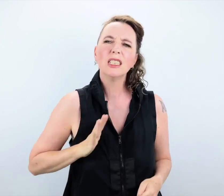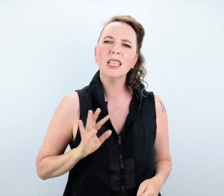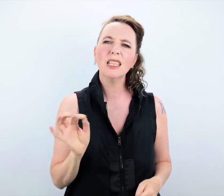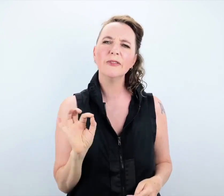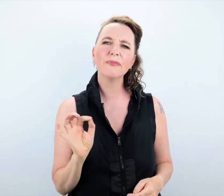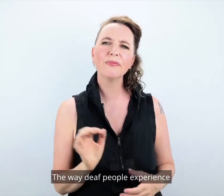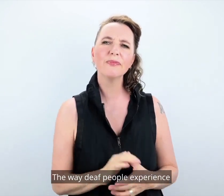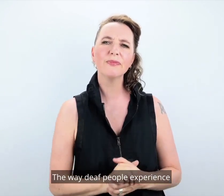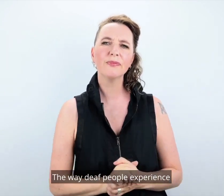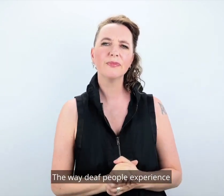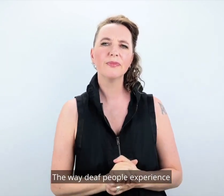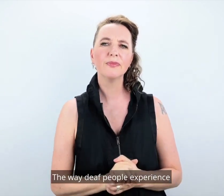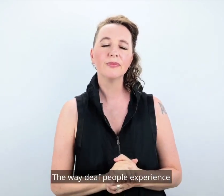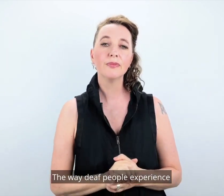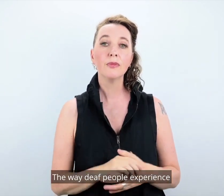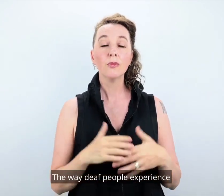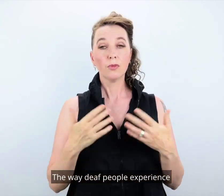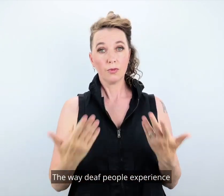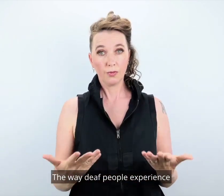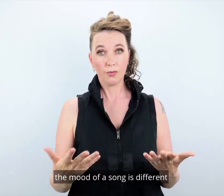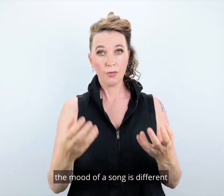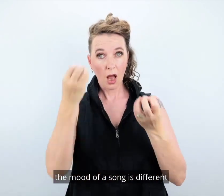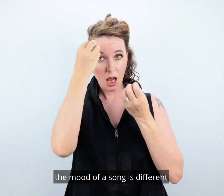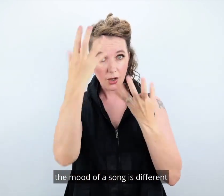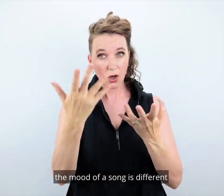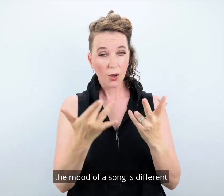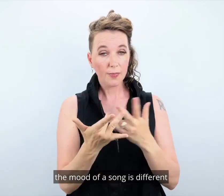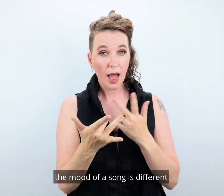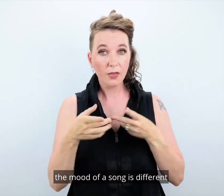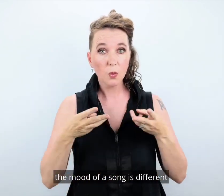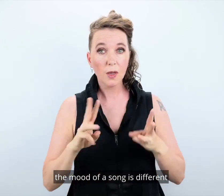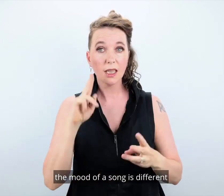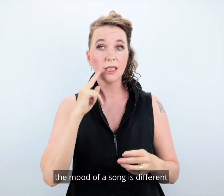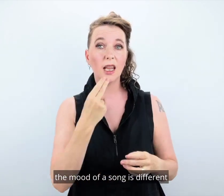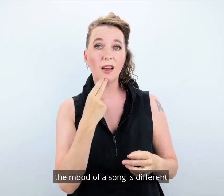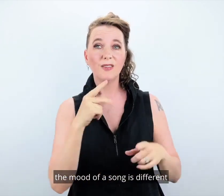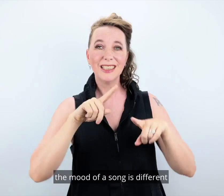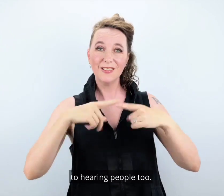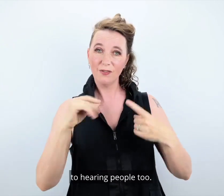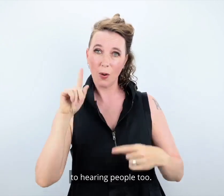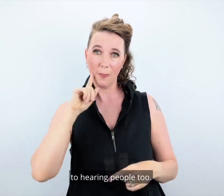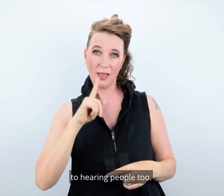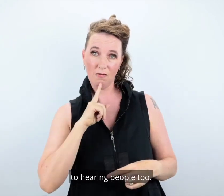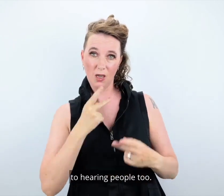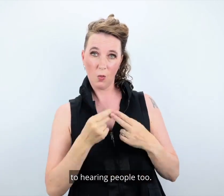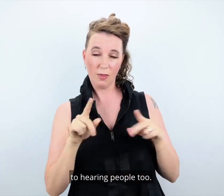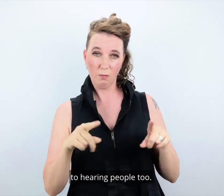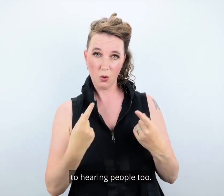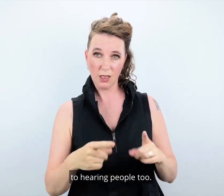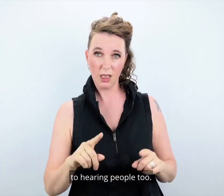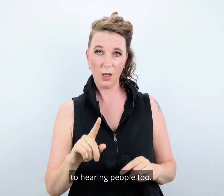The way deaf people experience the mood of a song is different to hearing people too.